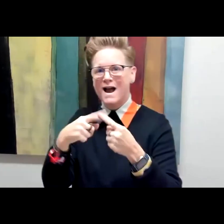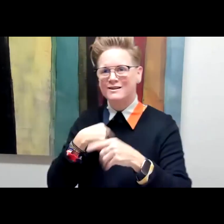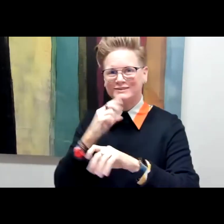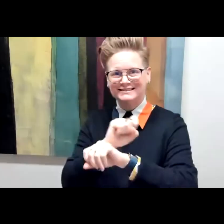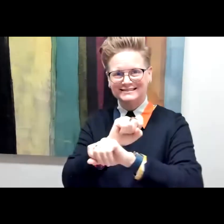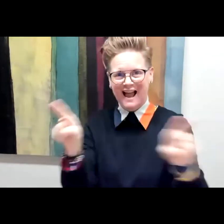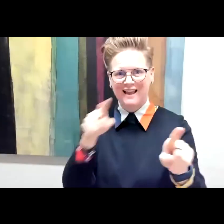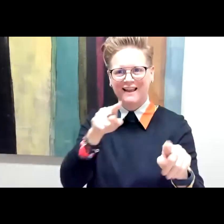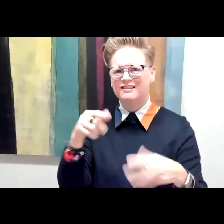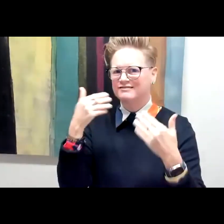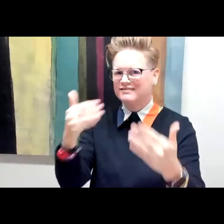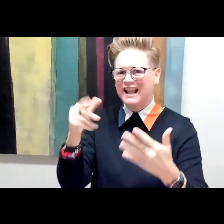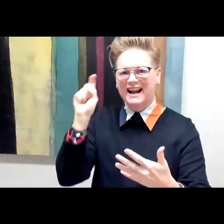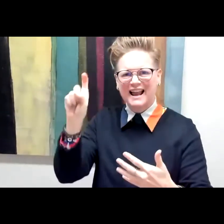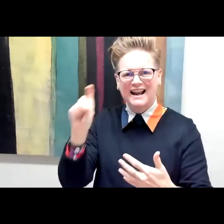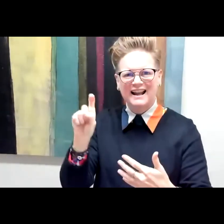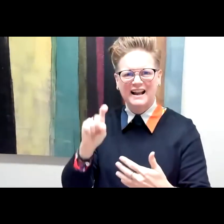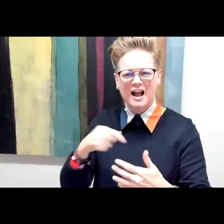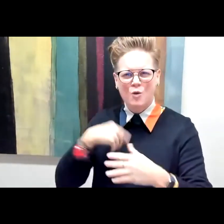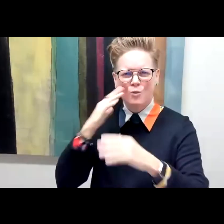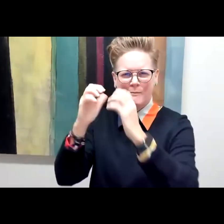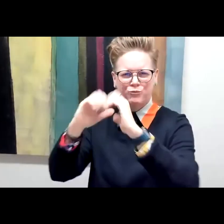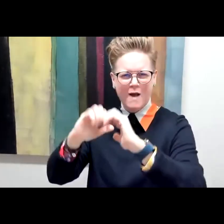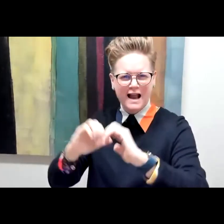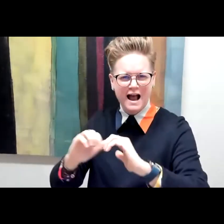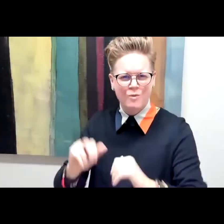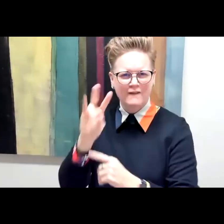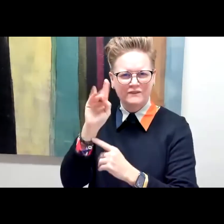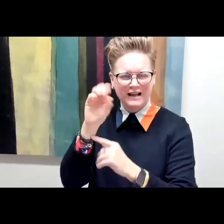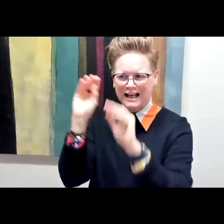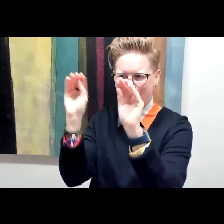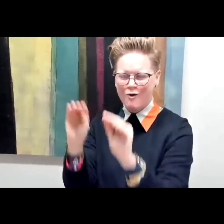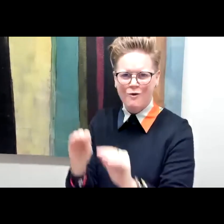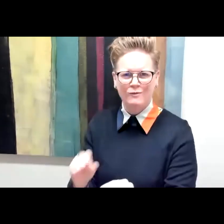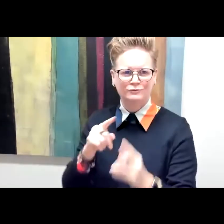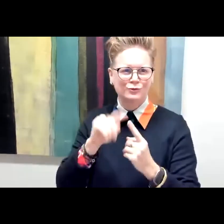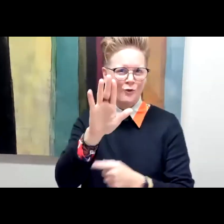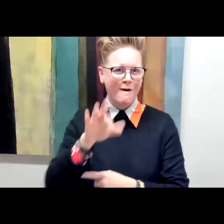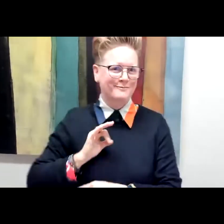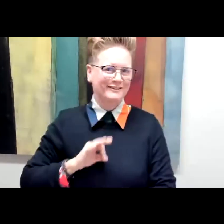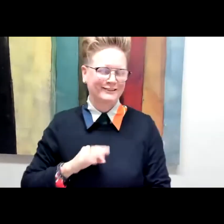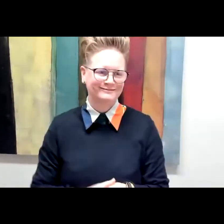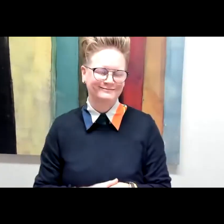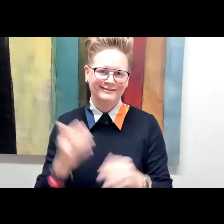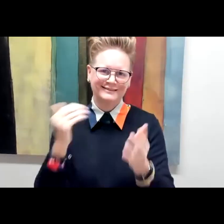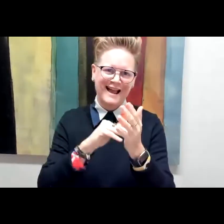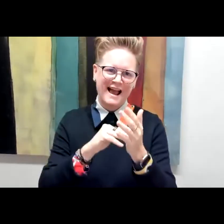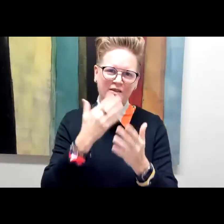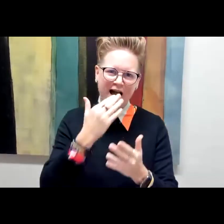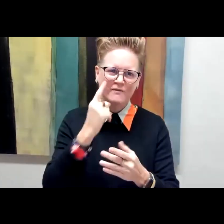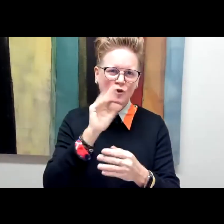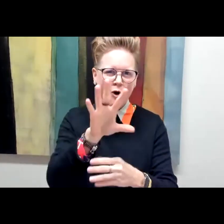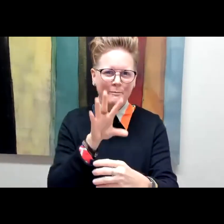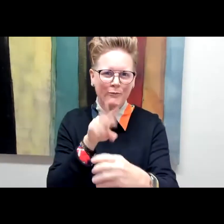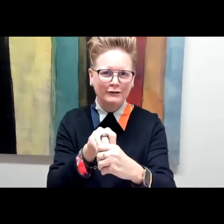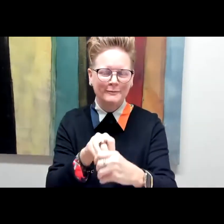might look at it again and think about maybe some things. I'm going to try to break down all of the videos and